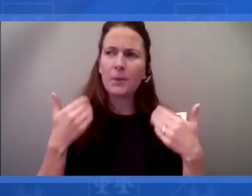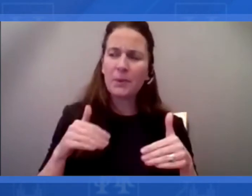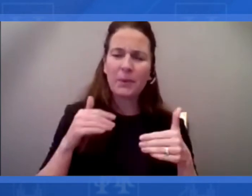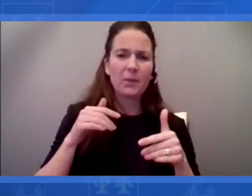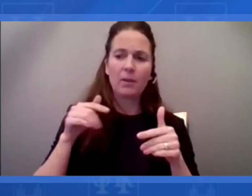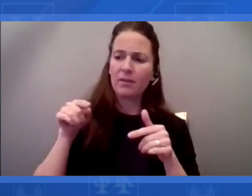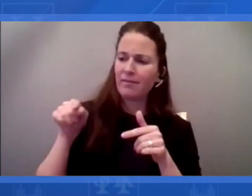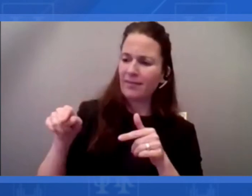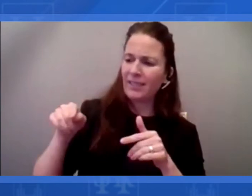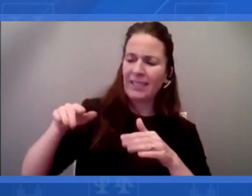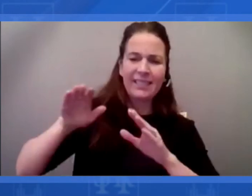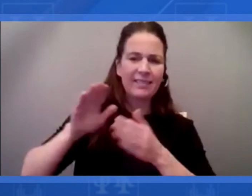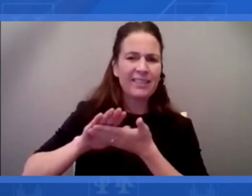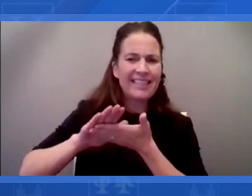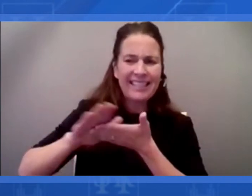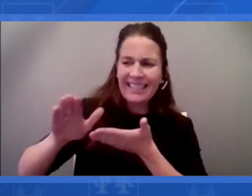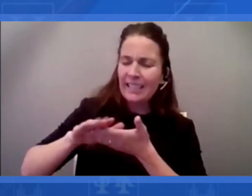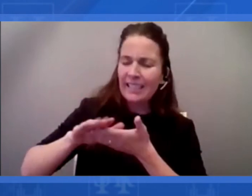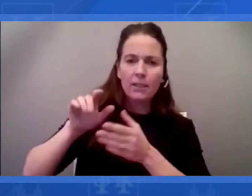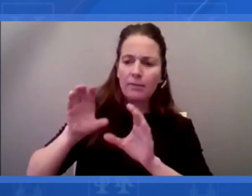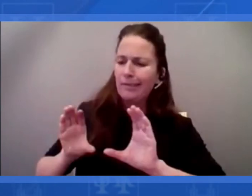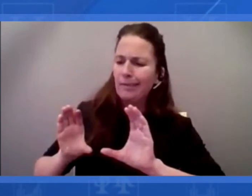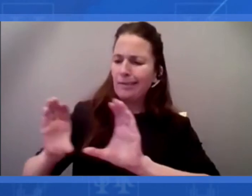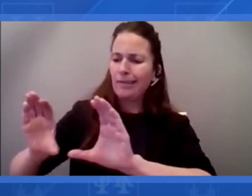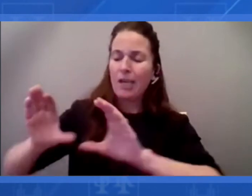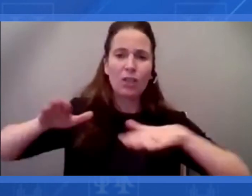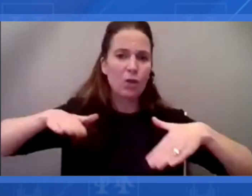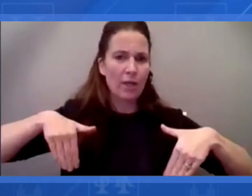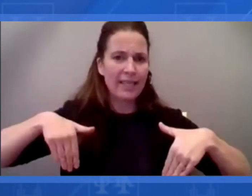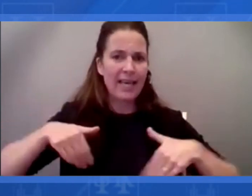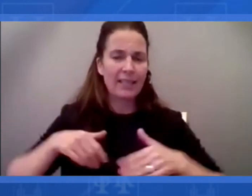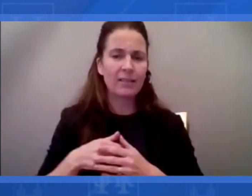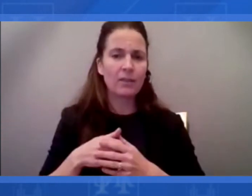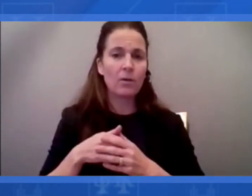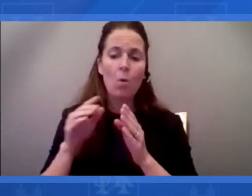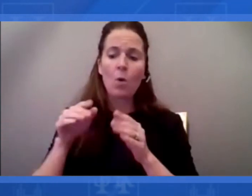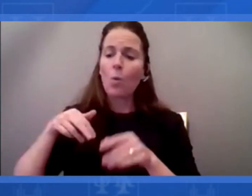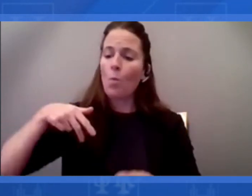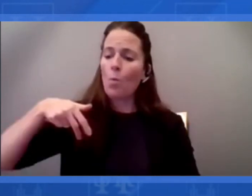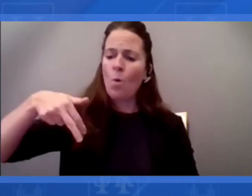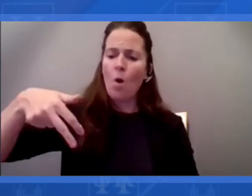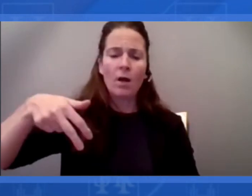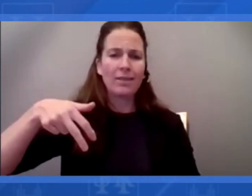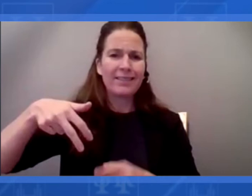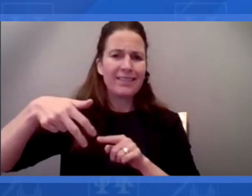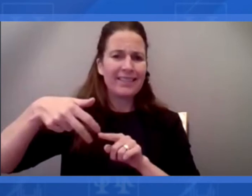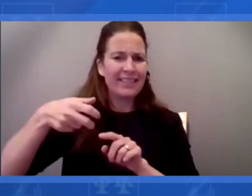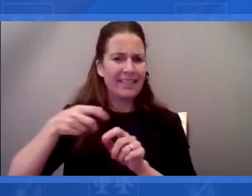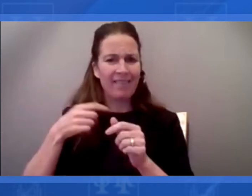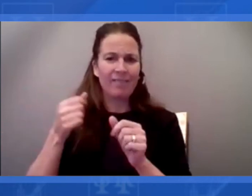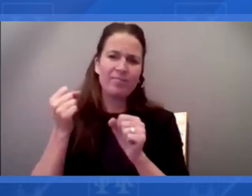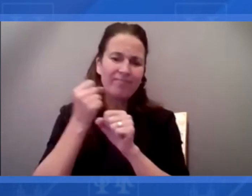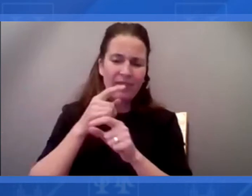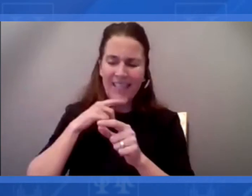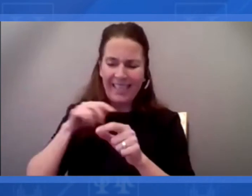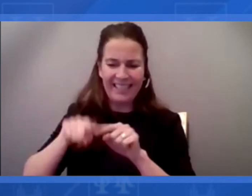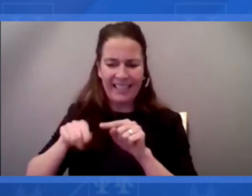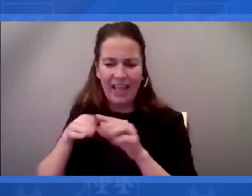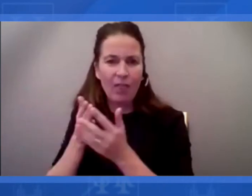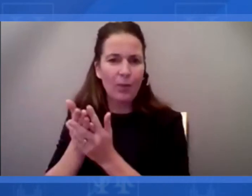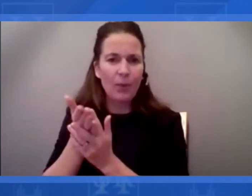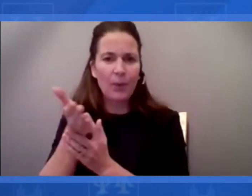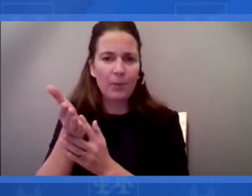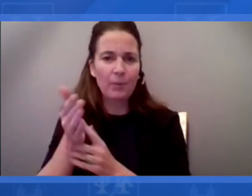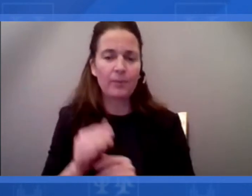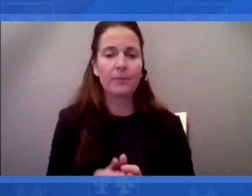has not been cleared or the sidewalks leading to the stop are not cleared. Recently, Hamilton City Council